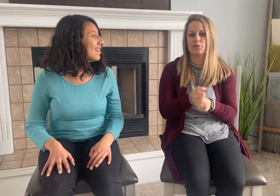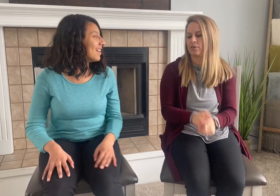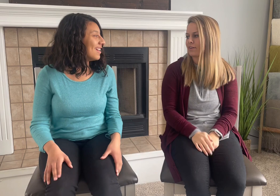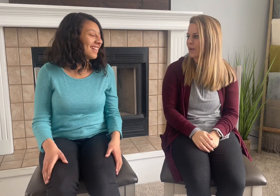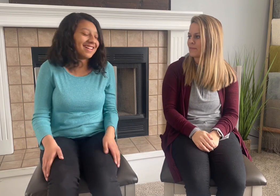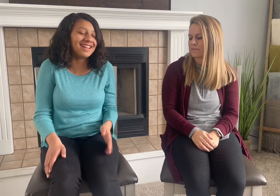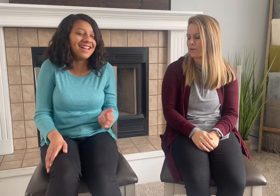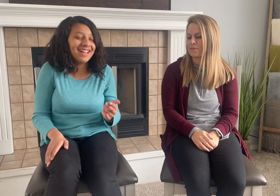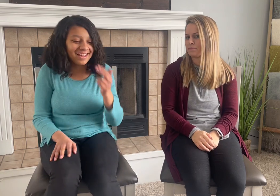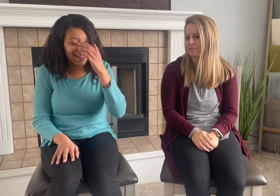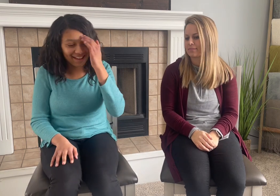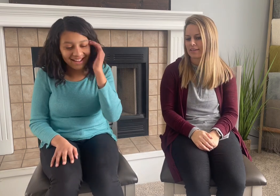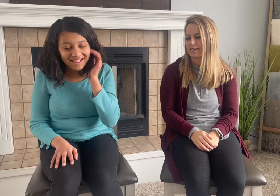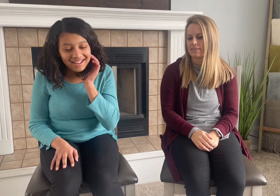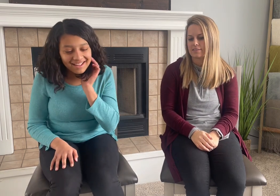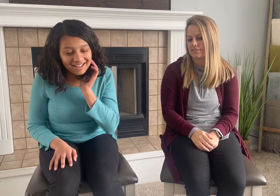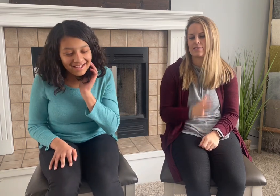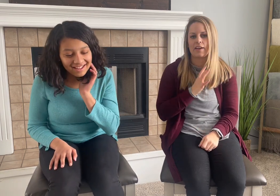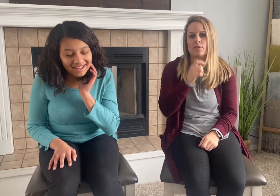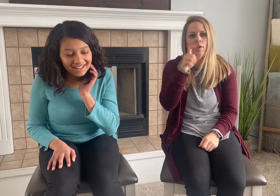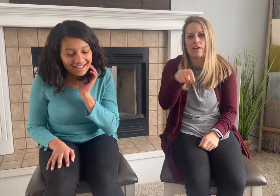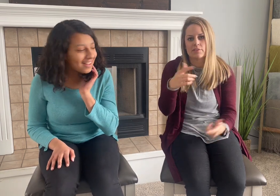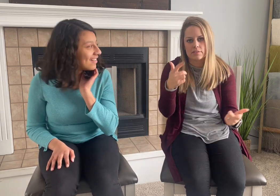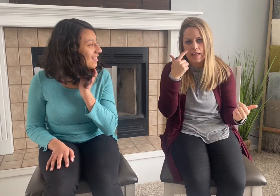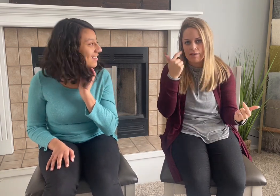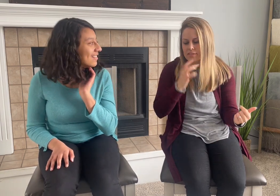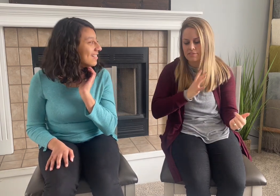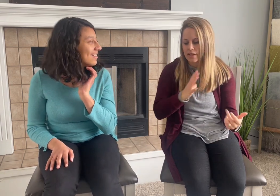joke. Okay. All right. It's fine. You don't have to laugh. It's fine.